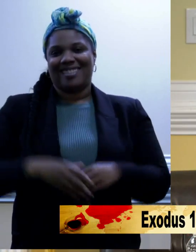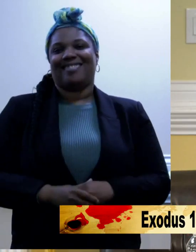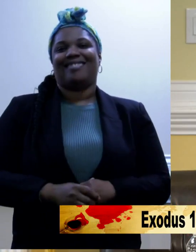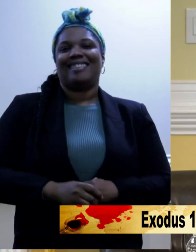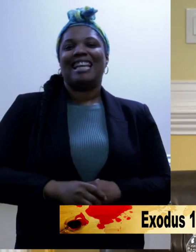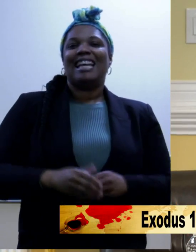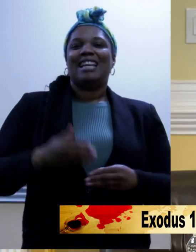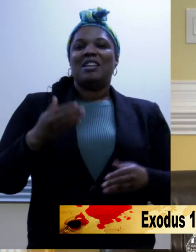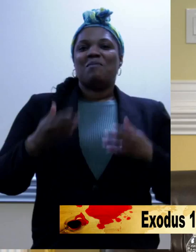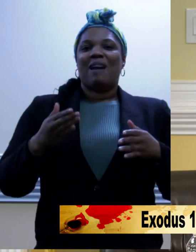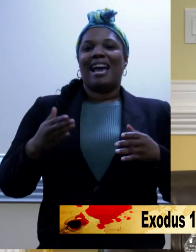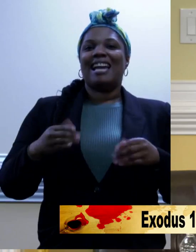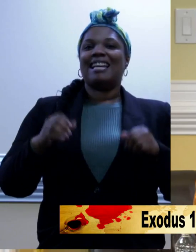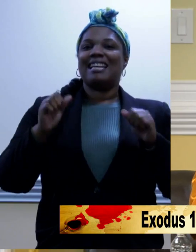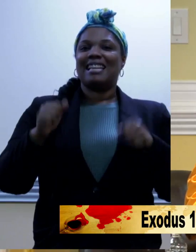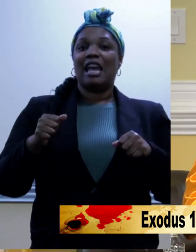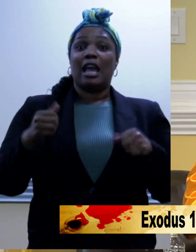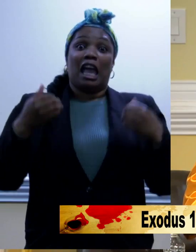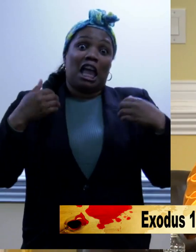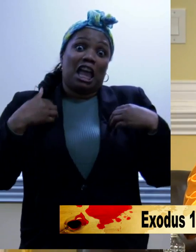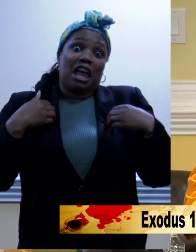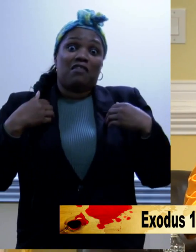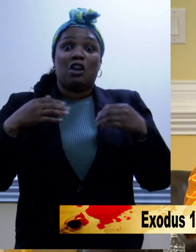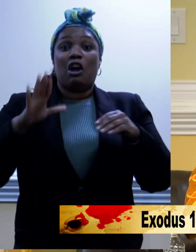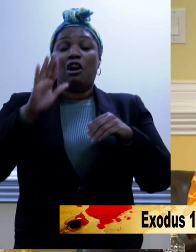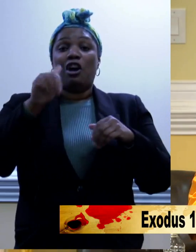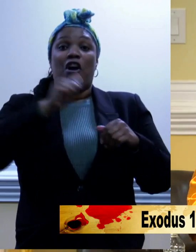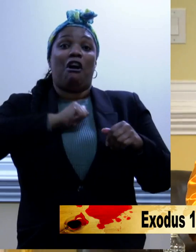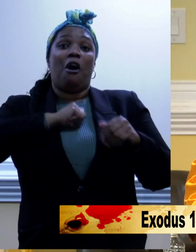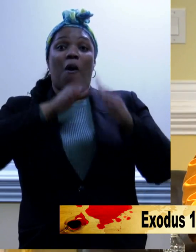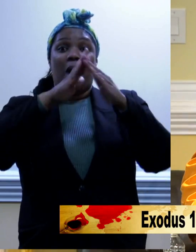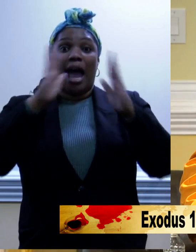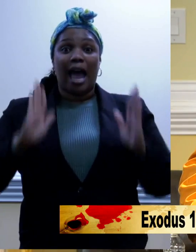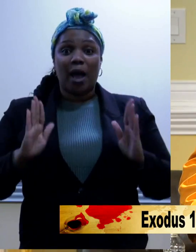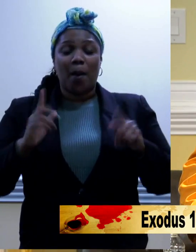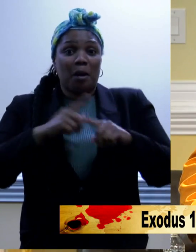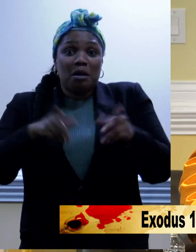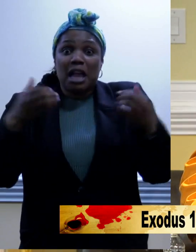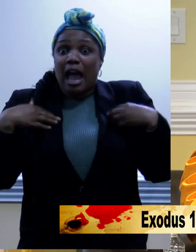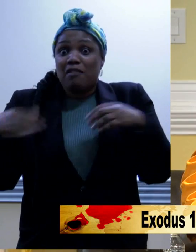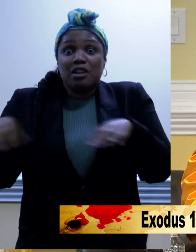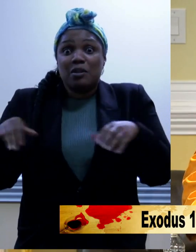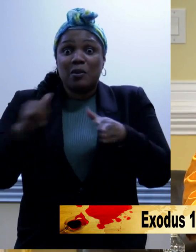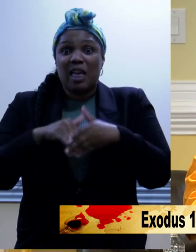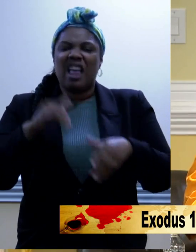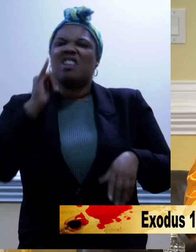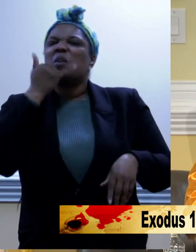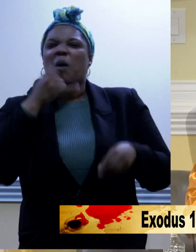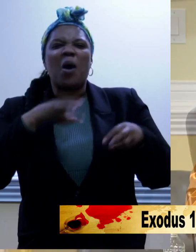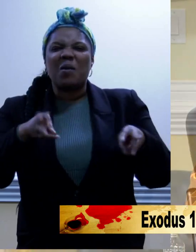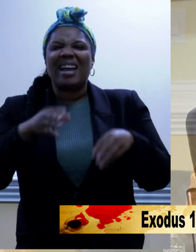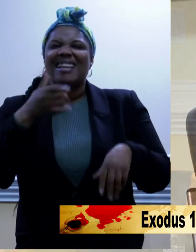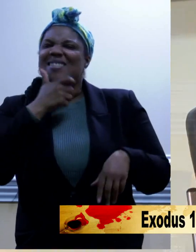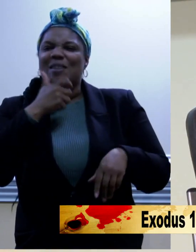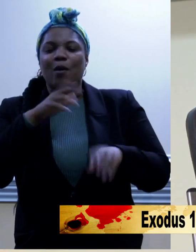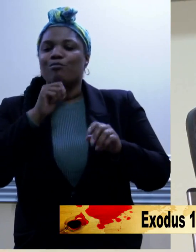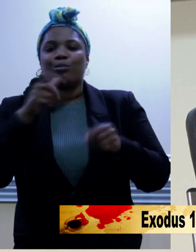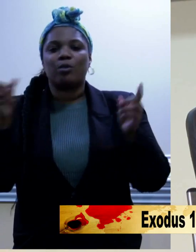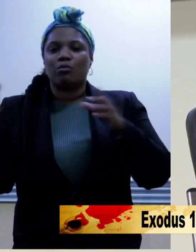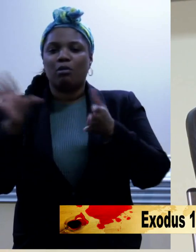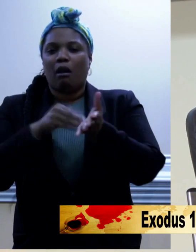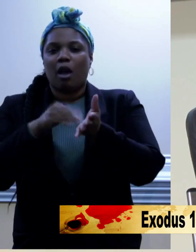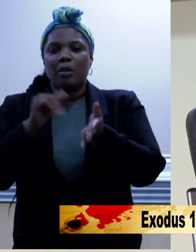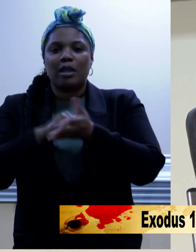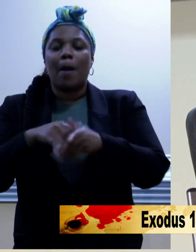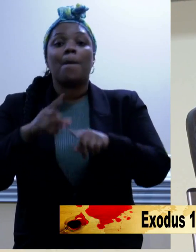You might get away with it if you have your own house. But you got to do that. Yeah. Go ahead and read. And they shall eat the flesh